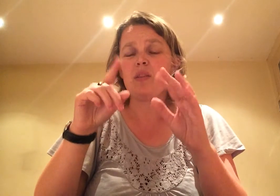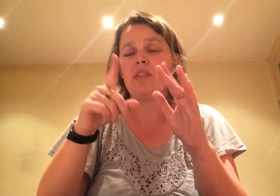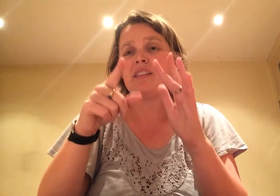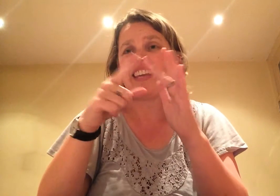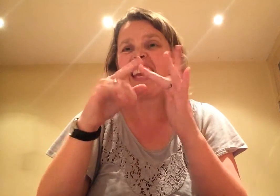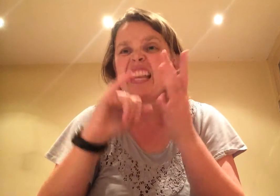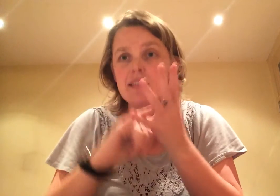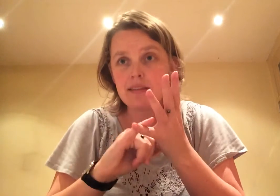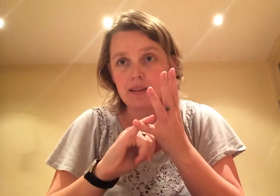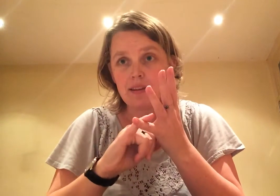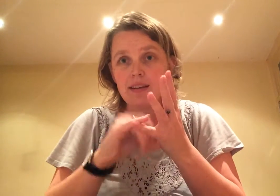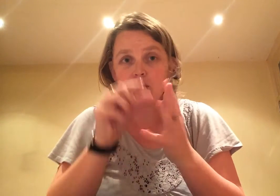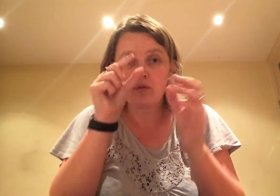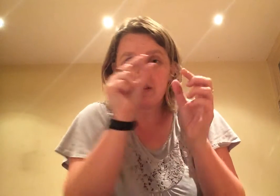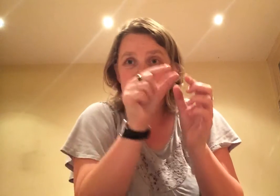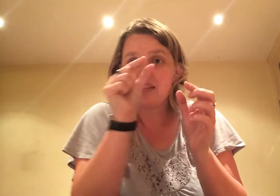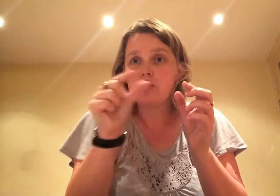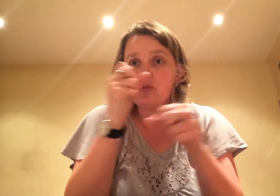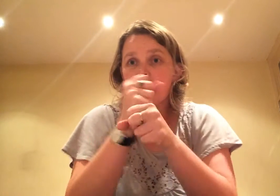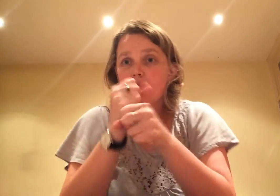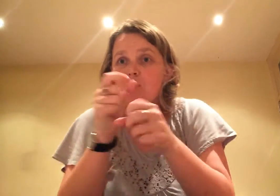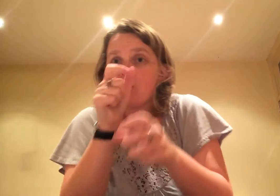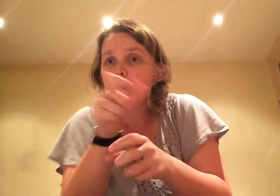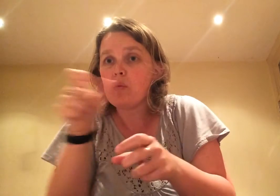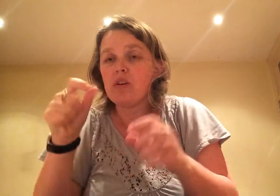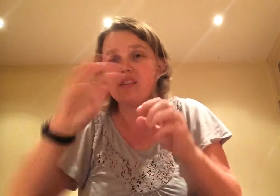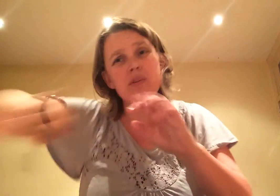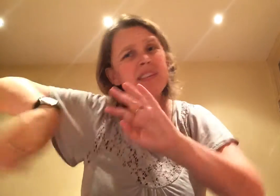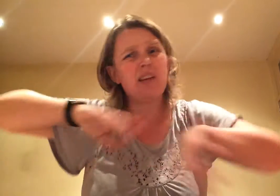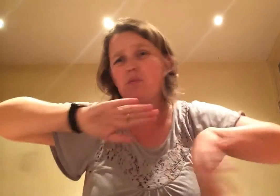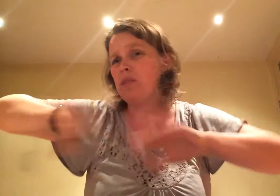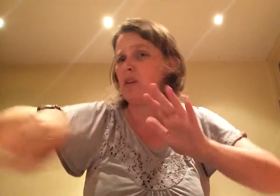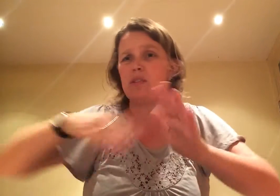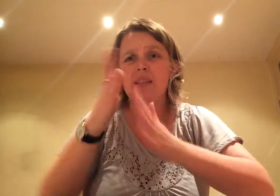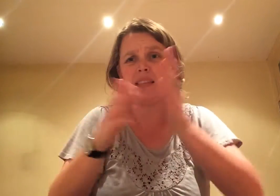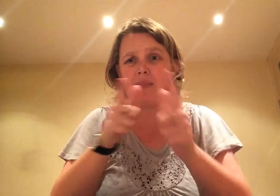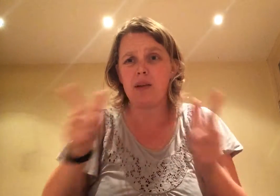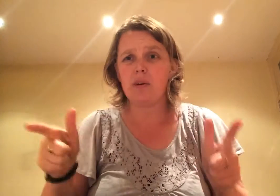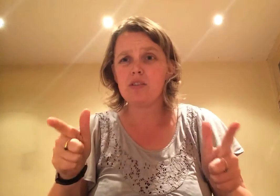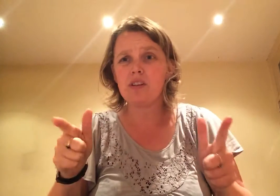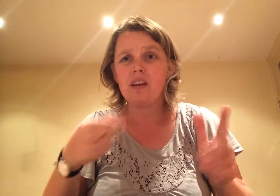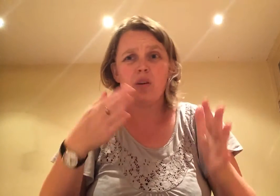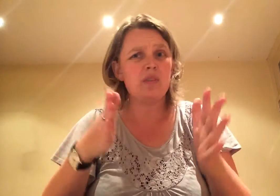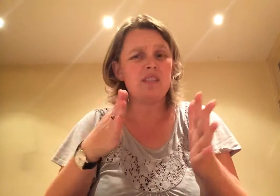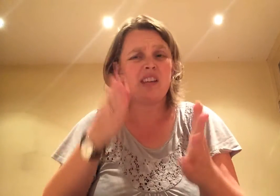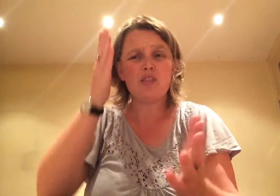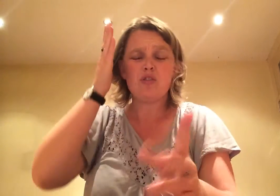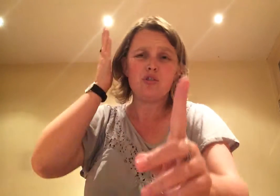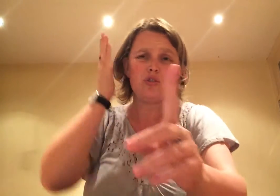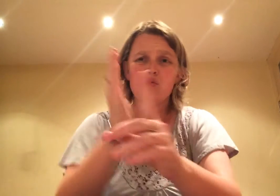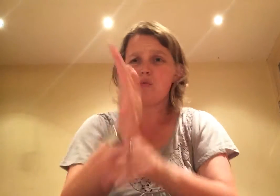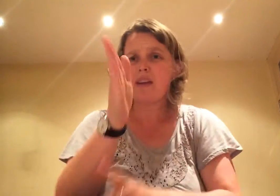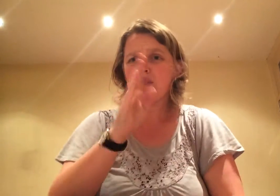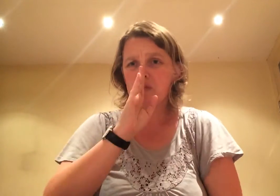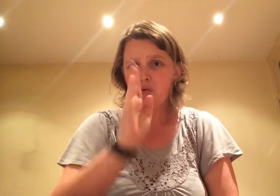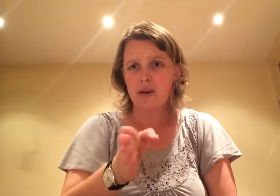things like is and all those little sort of grammar words. We just get rid of those in sign language. We just get straight to